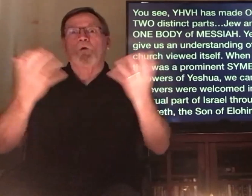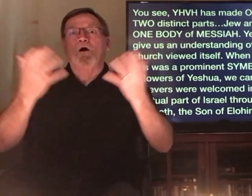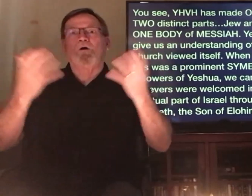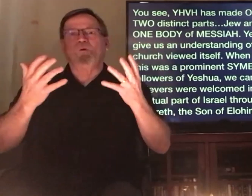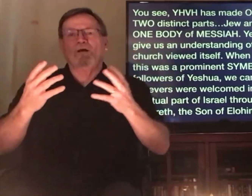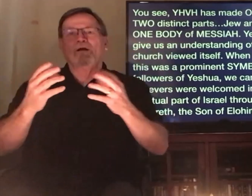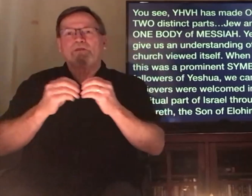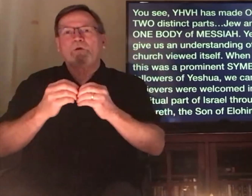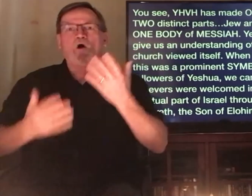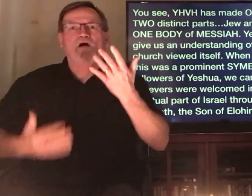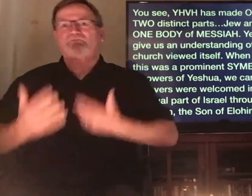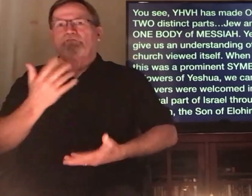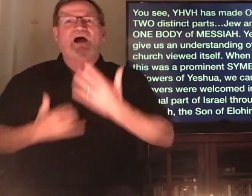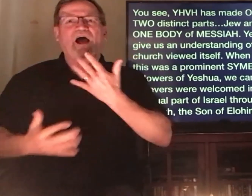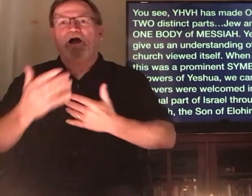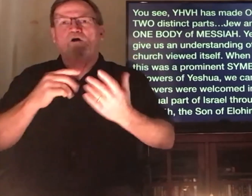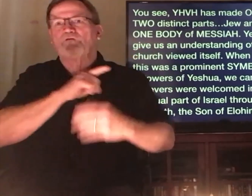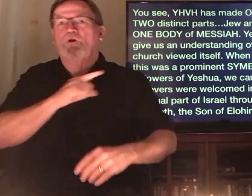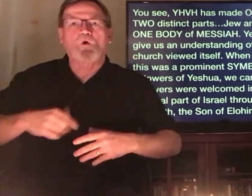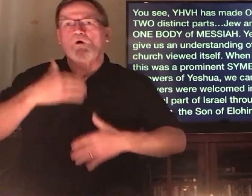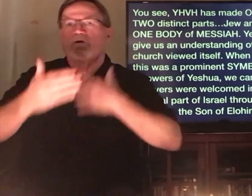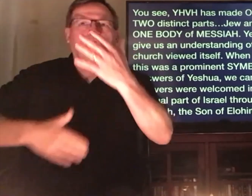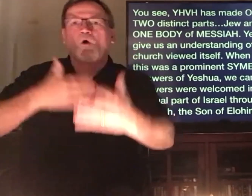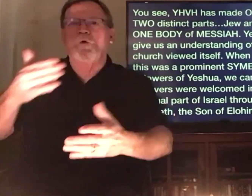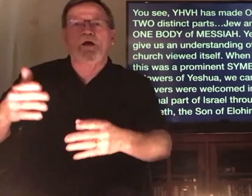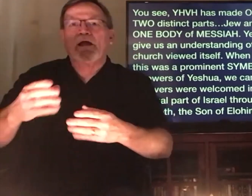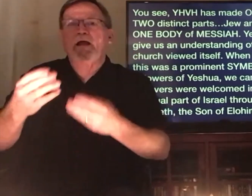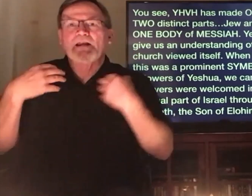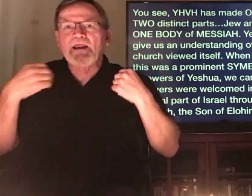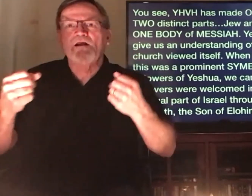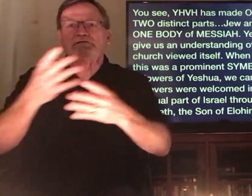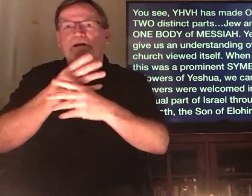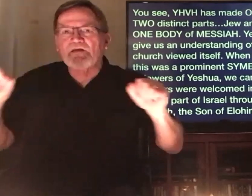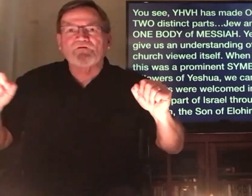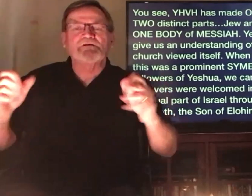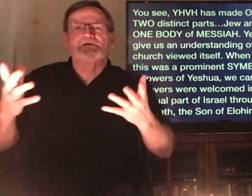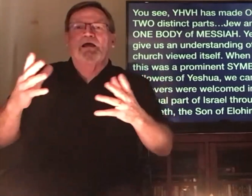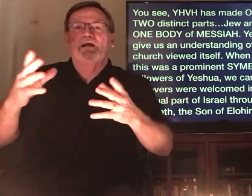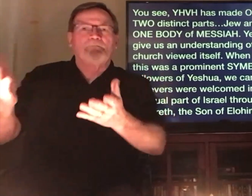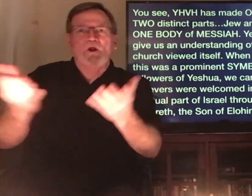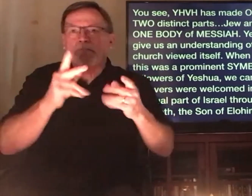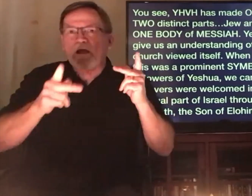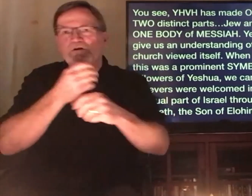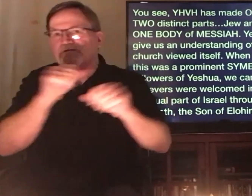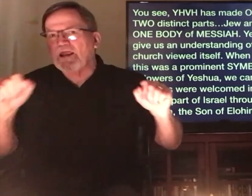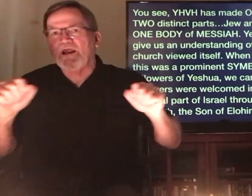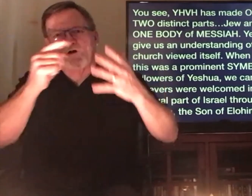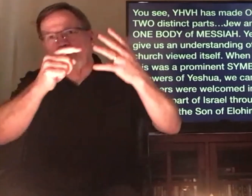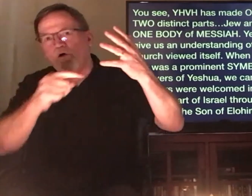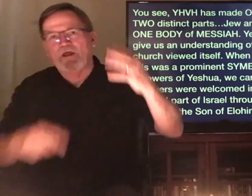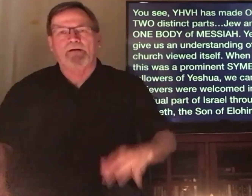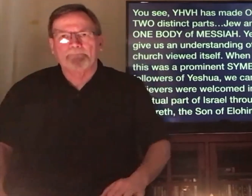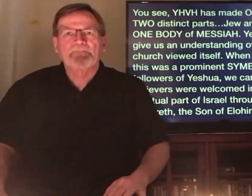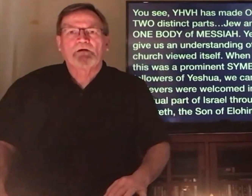if Jews only or Gentile believers only. No, when two become